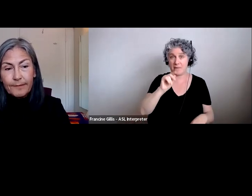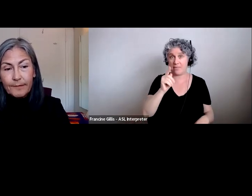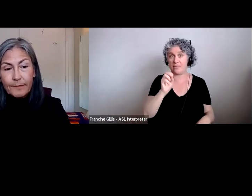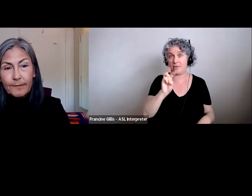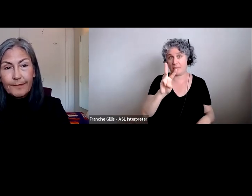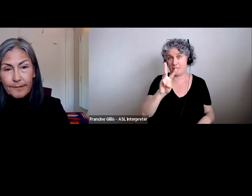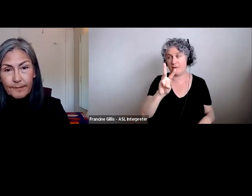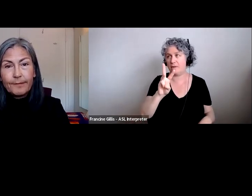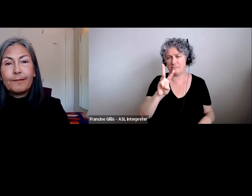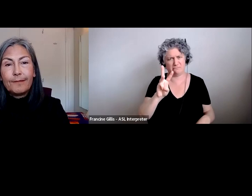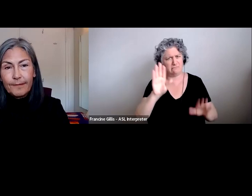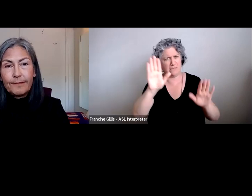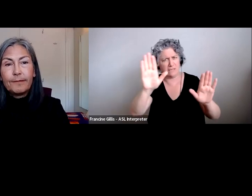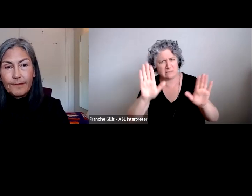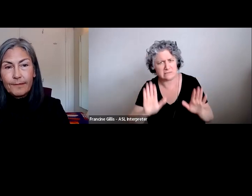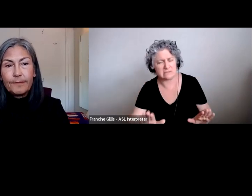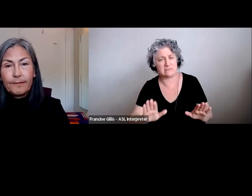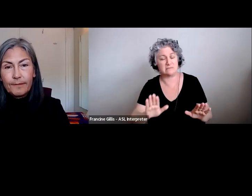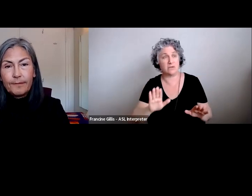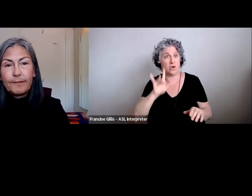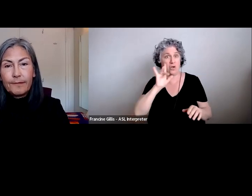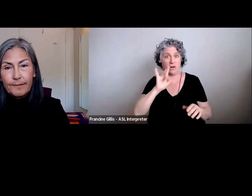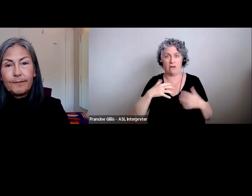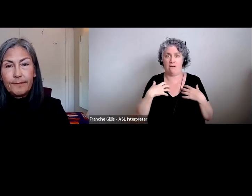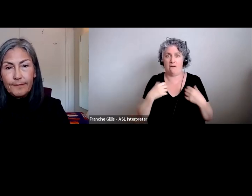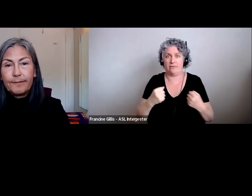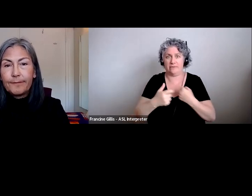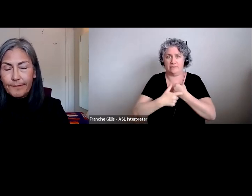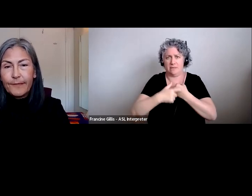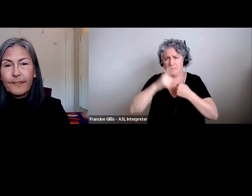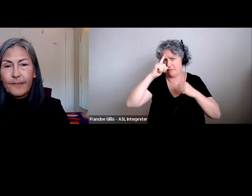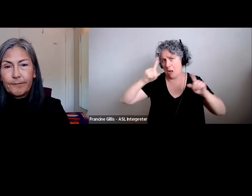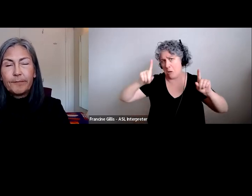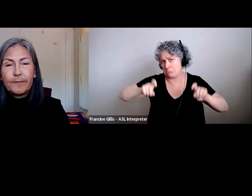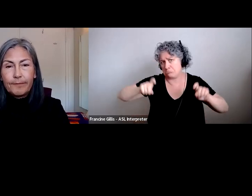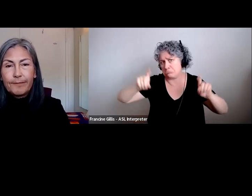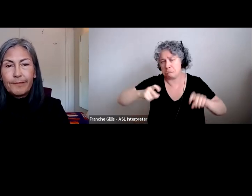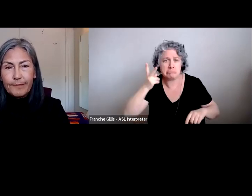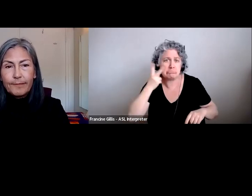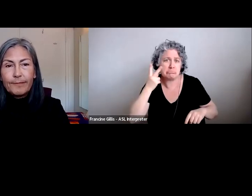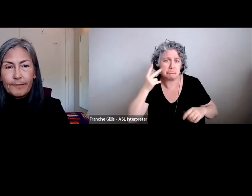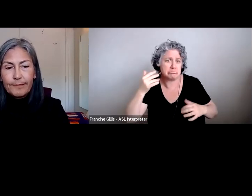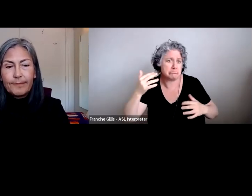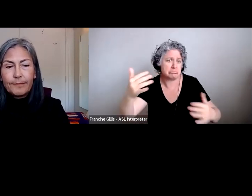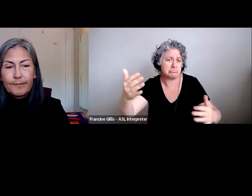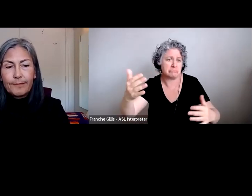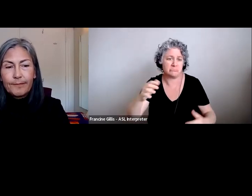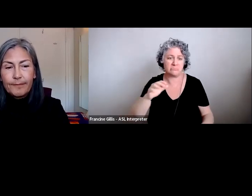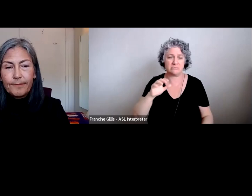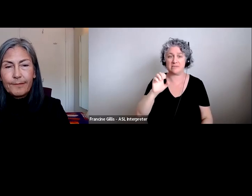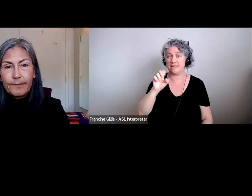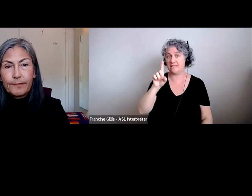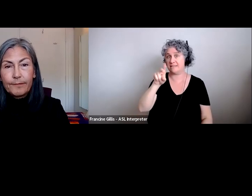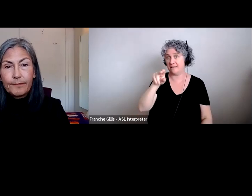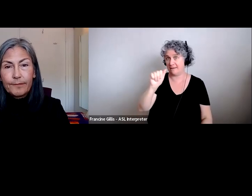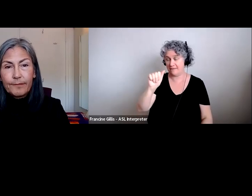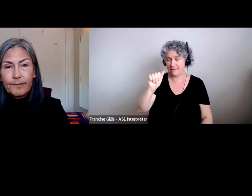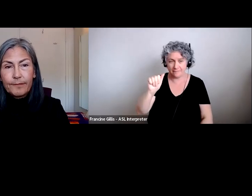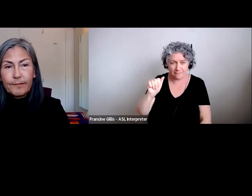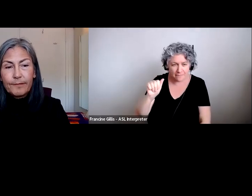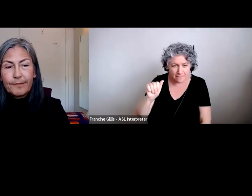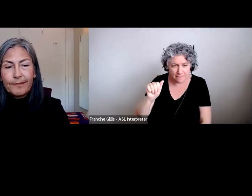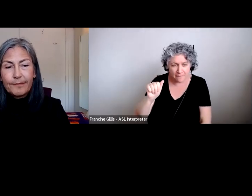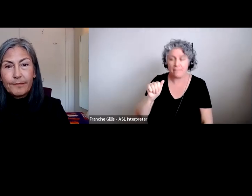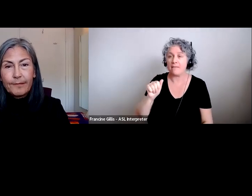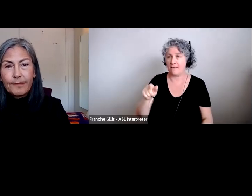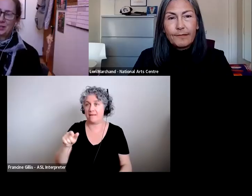healthy period of experimentation then and reevaluation. So yeah. There's even at Giuseppe in Montreal, we haven't tried it yet, but